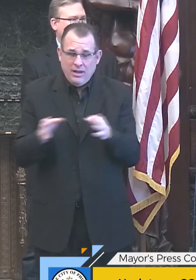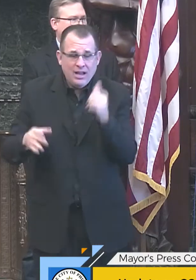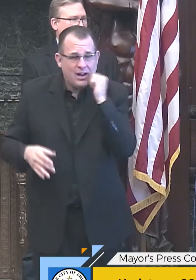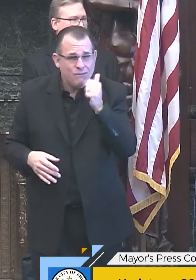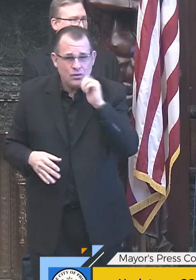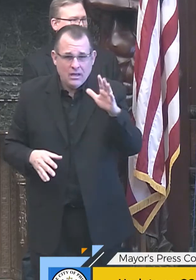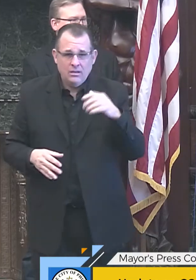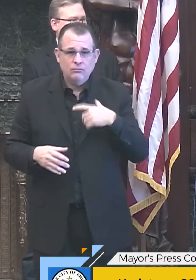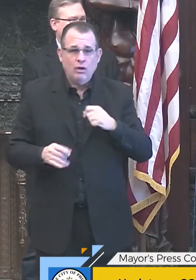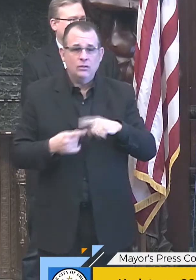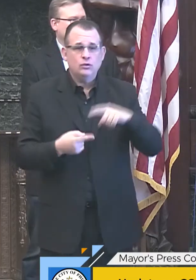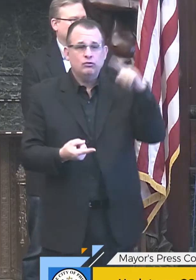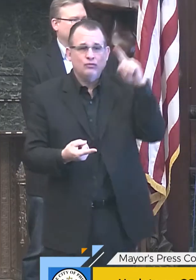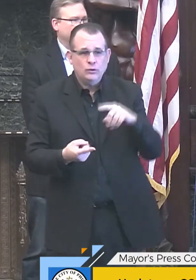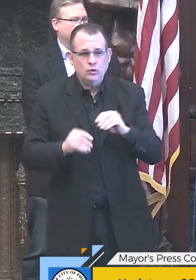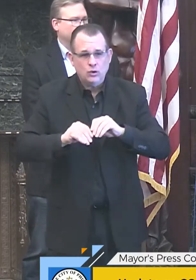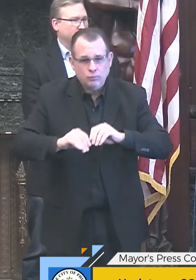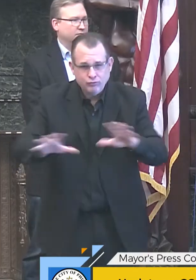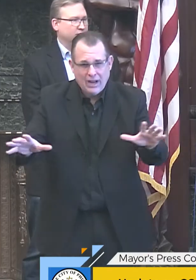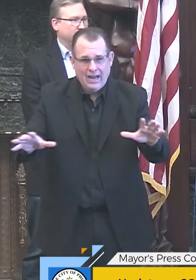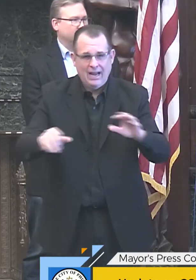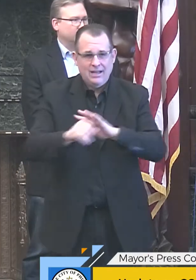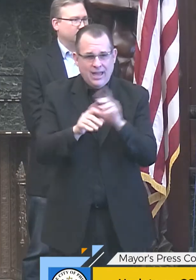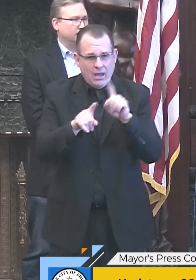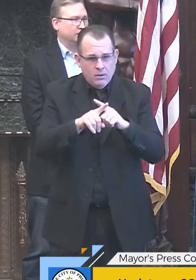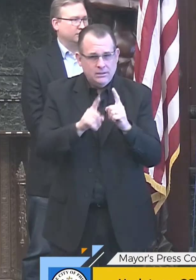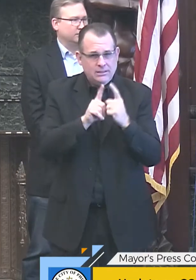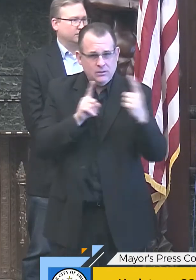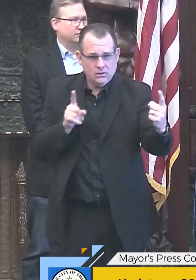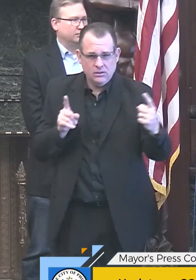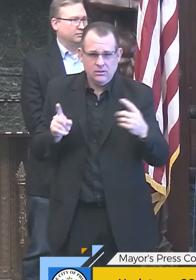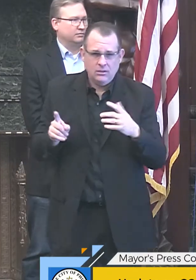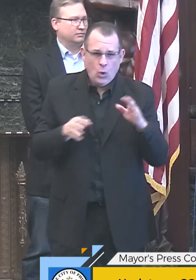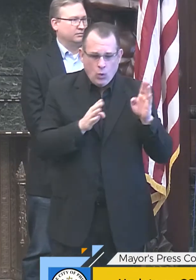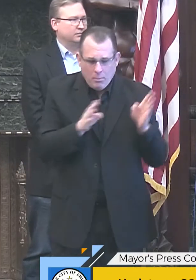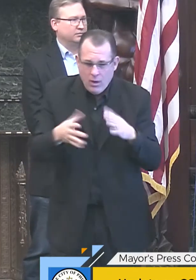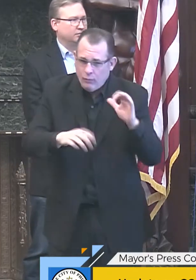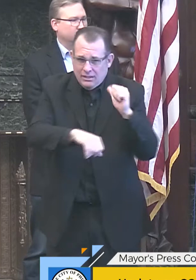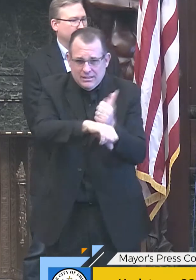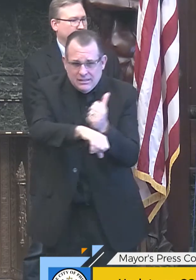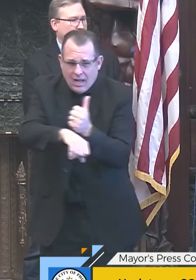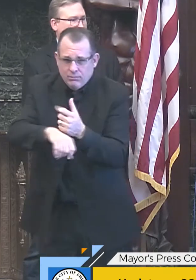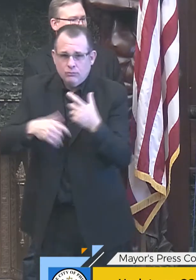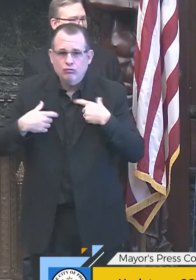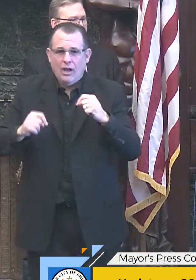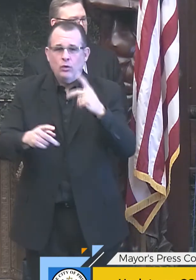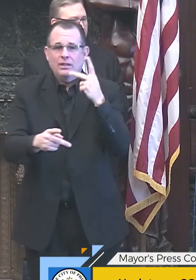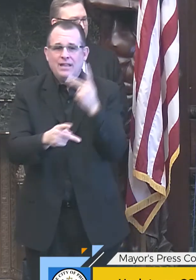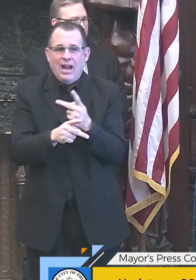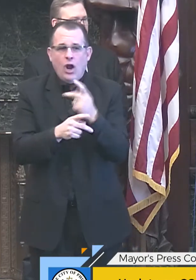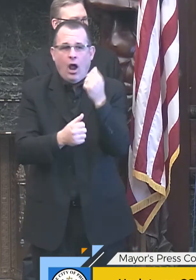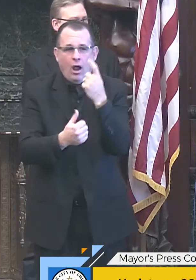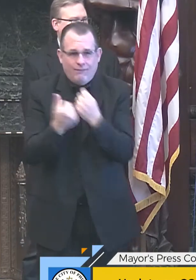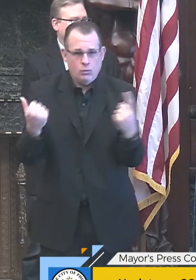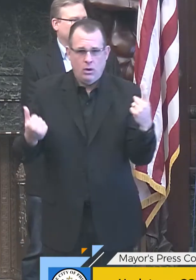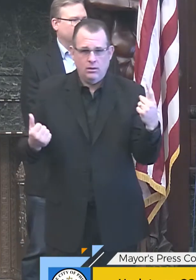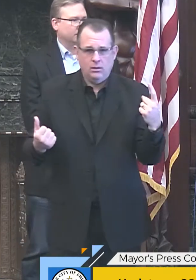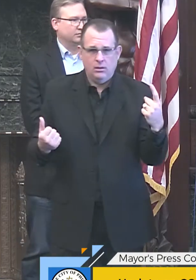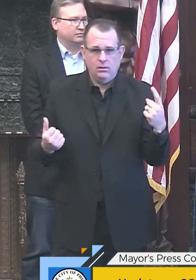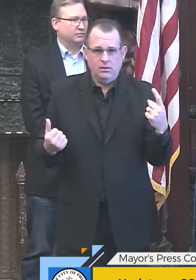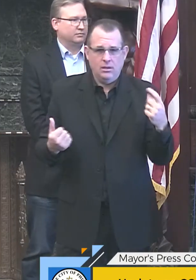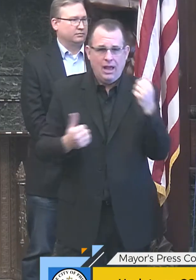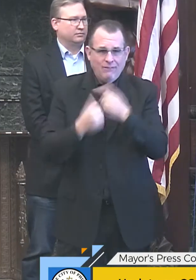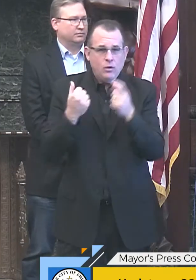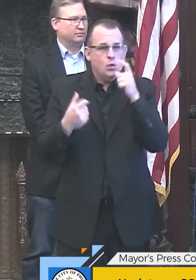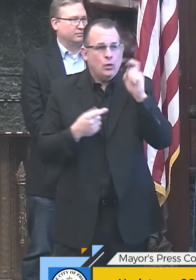this epidemic wave by social distancing. So we're putting all those measures in place and trying to take care of everybody. And everybody who needs medical care in Philadelphia will receive